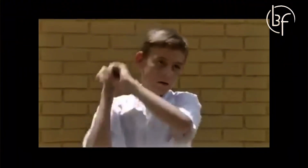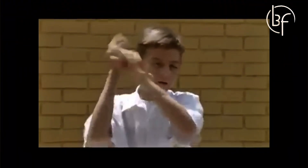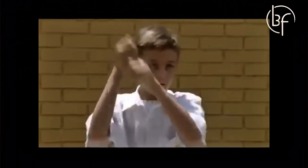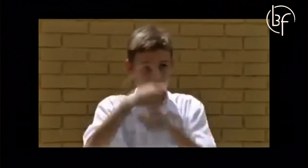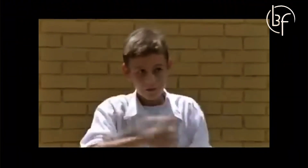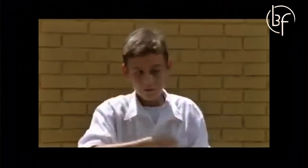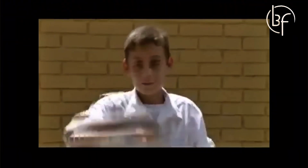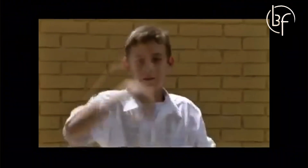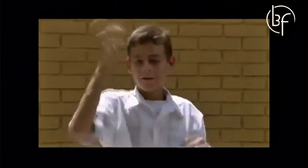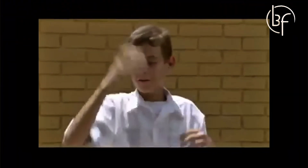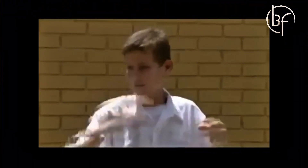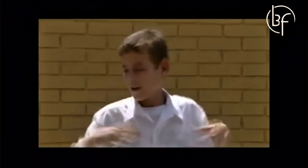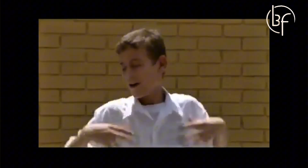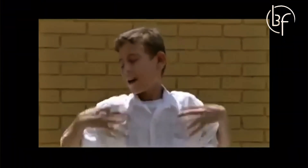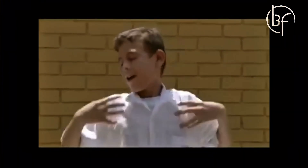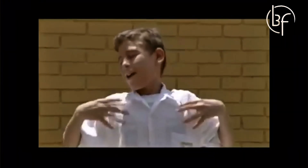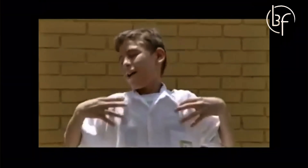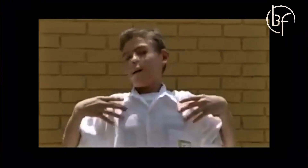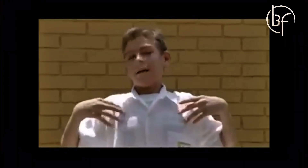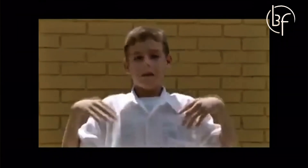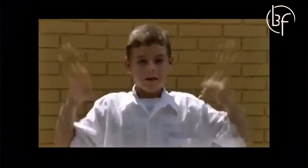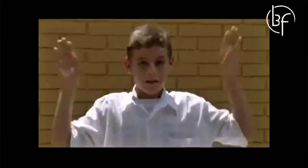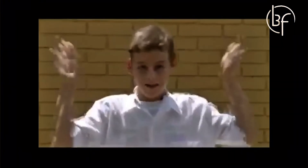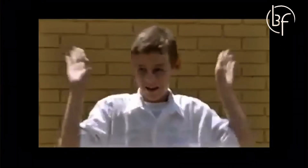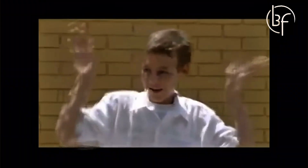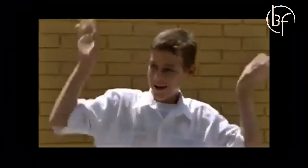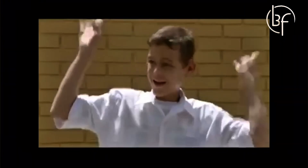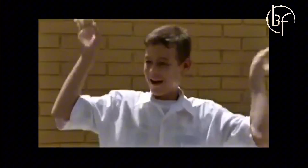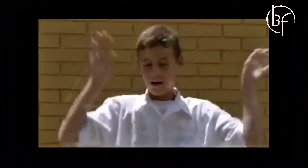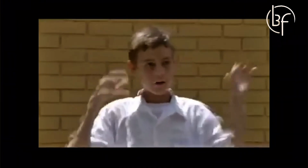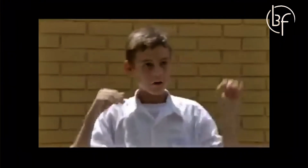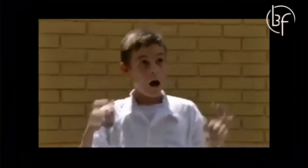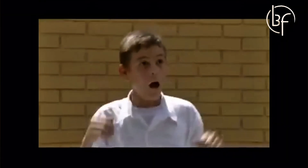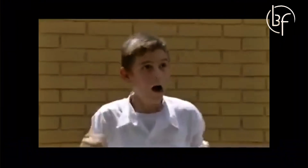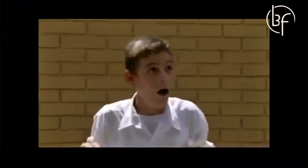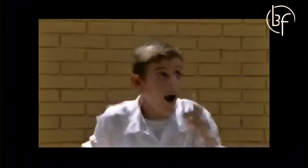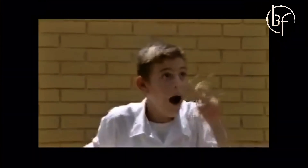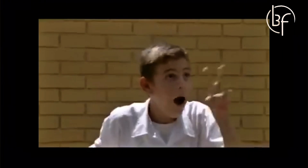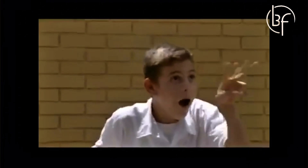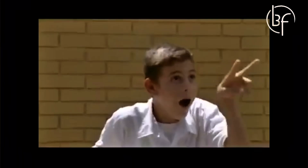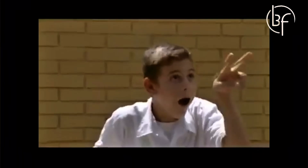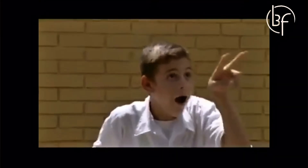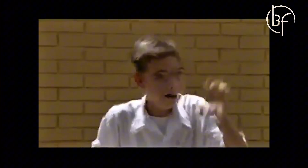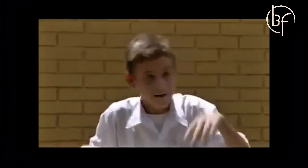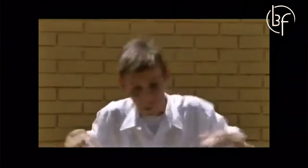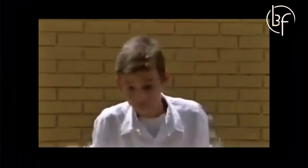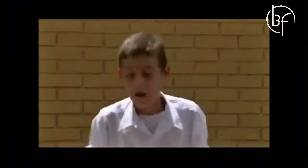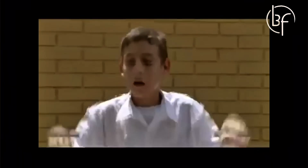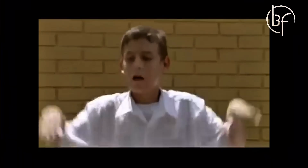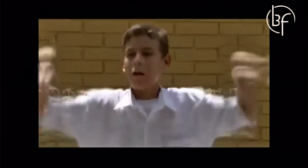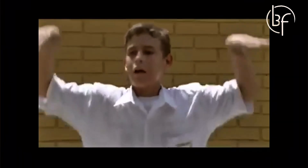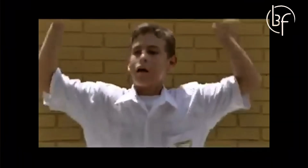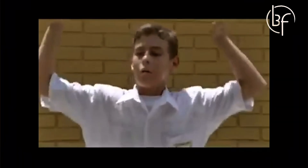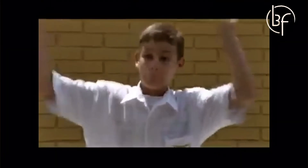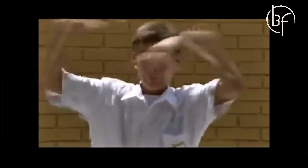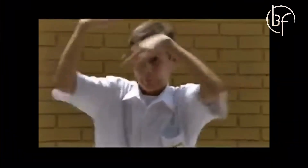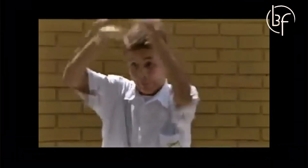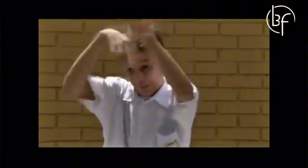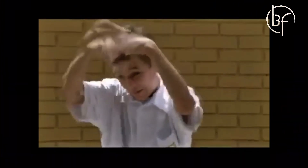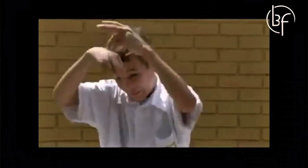sound. Communication is humanity's shared heritage. It is an inevitable outcome of being